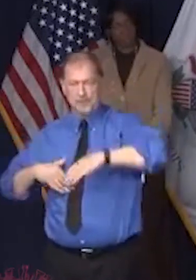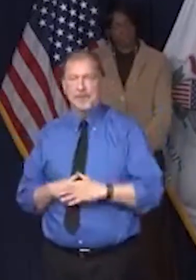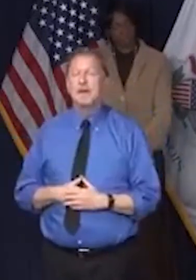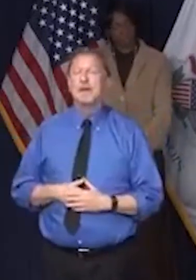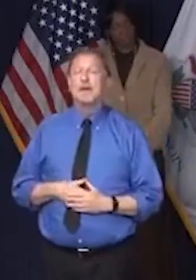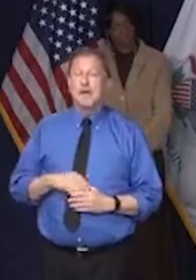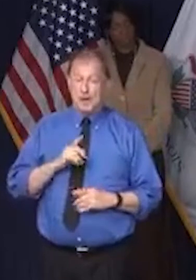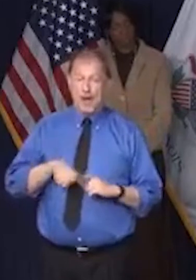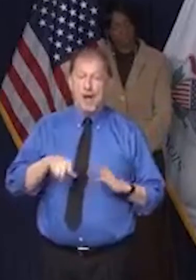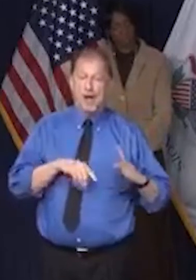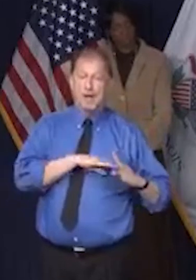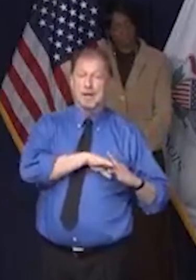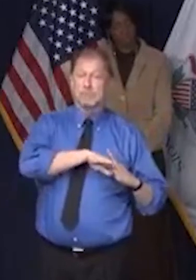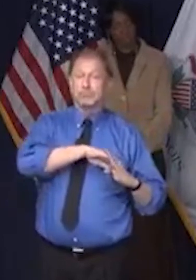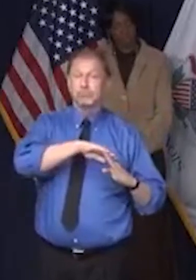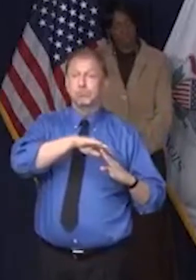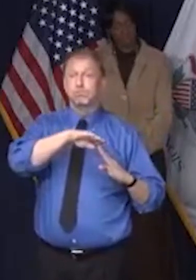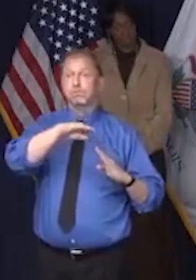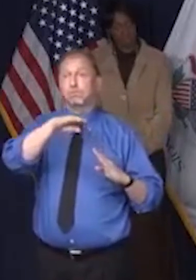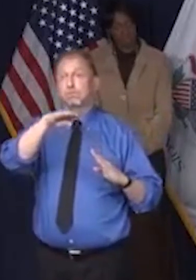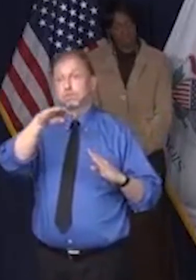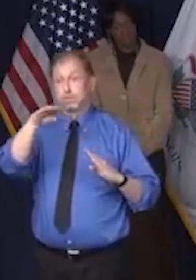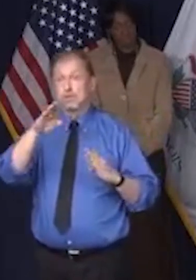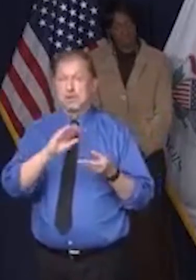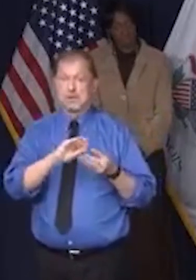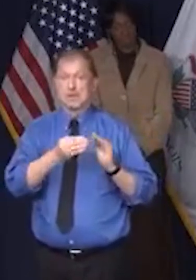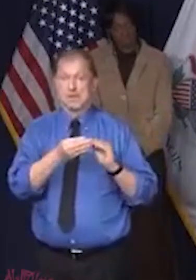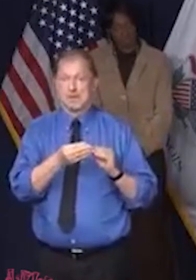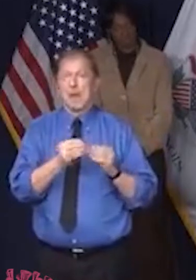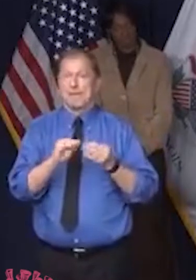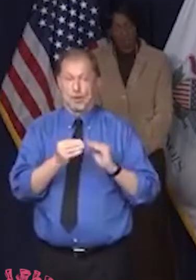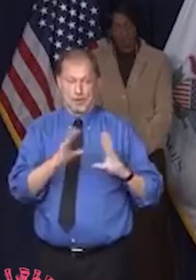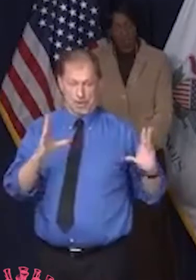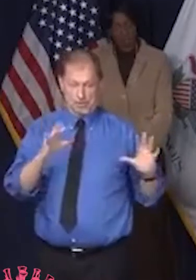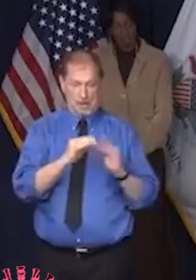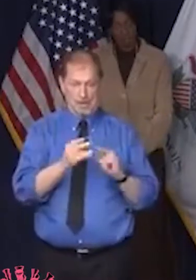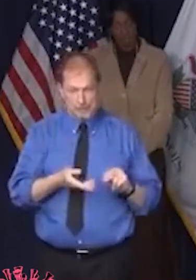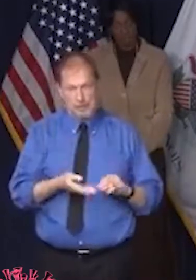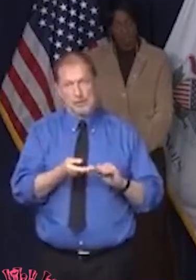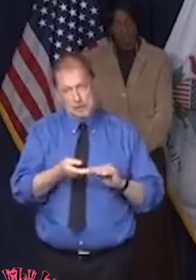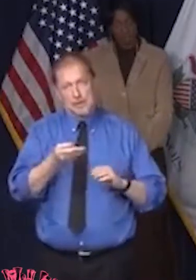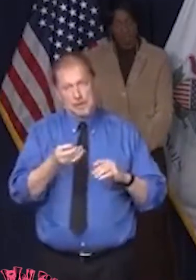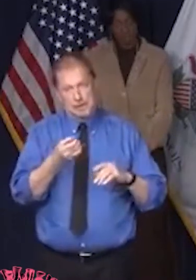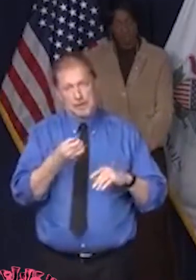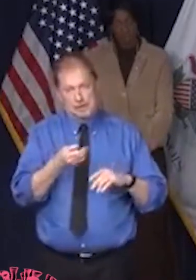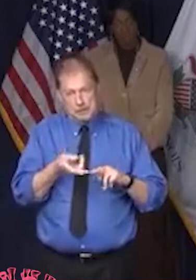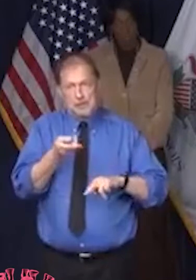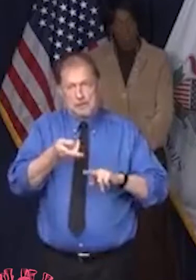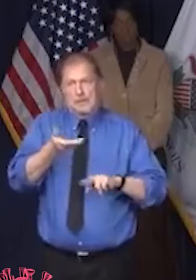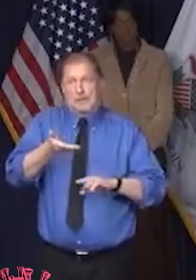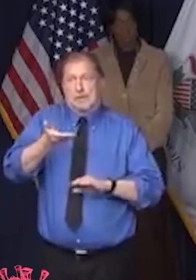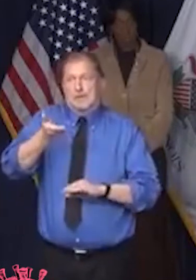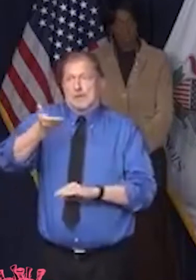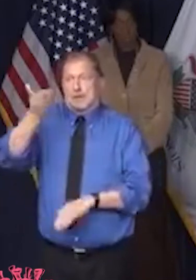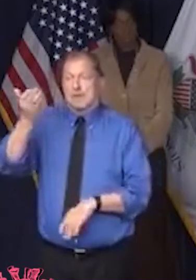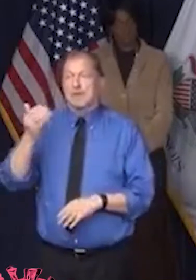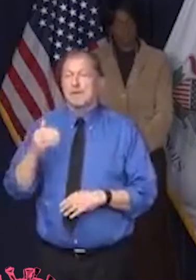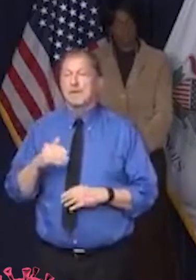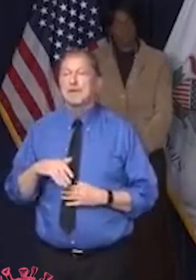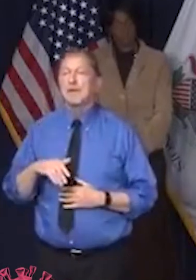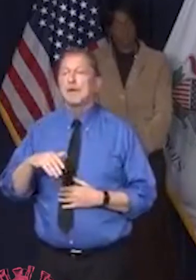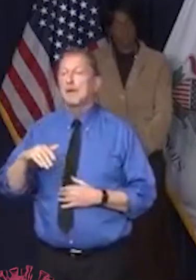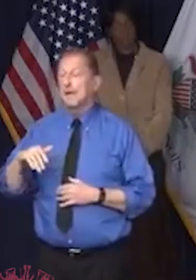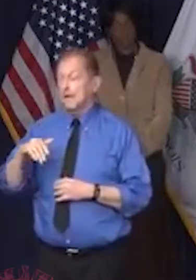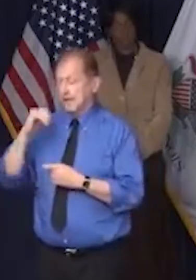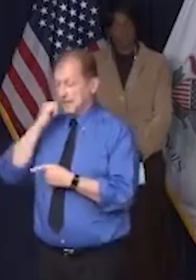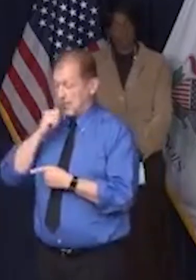have increasing numbers of cases, total cases in the state, whether that number of daily cases is falling or